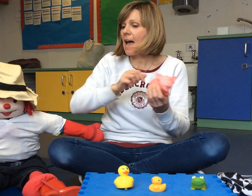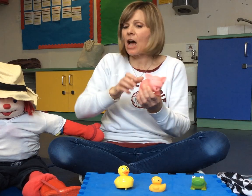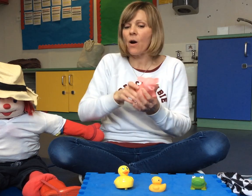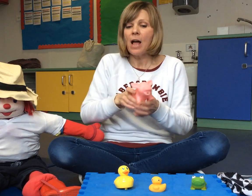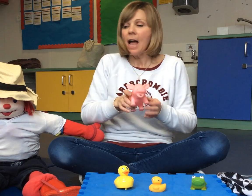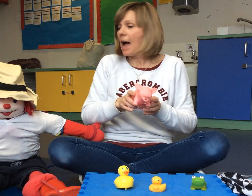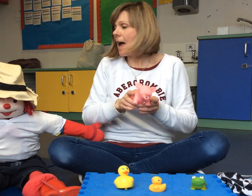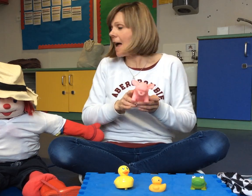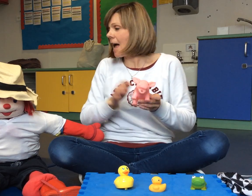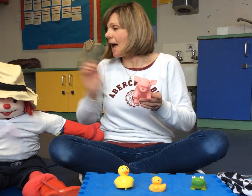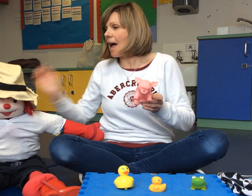tail